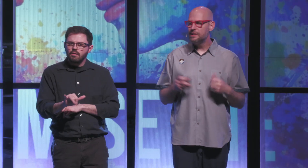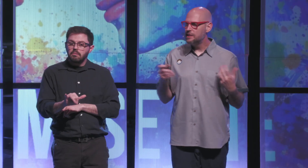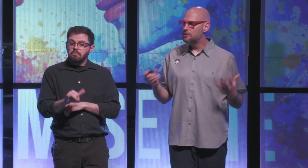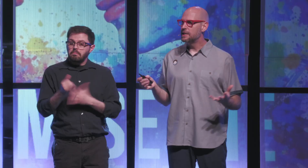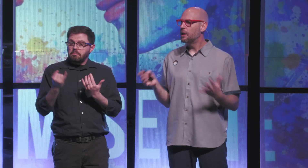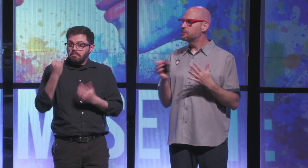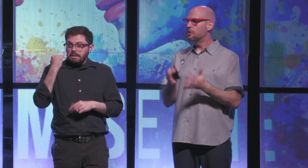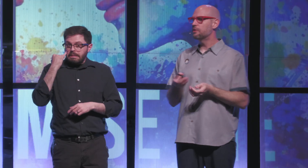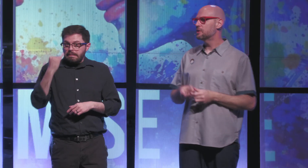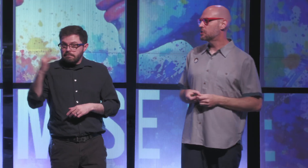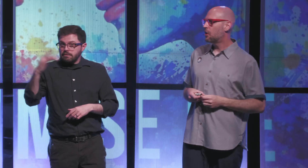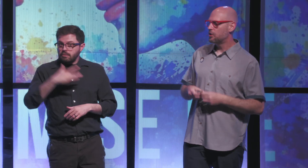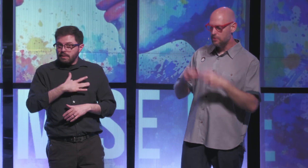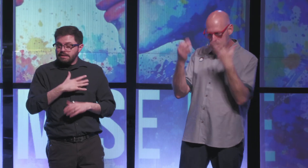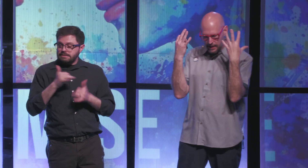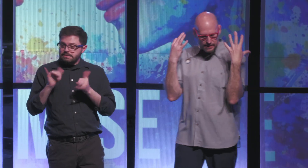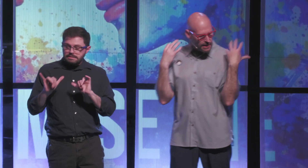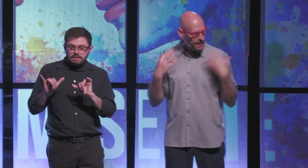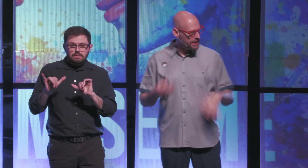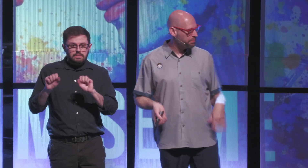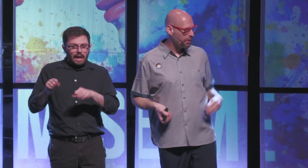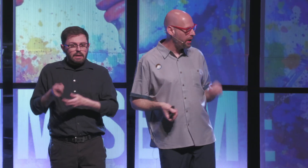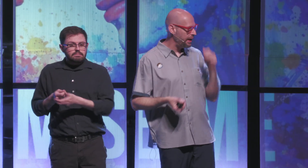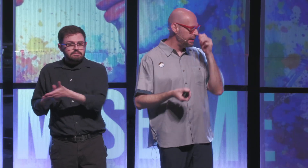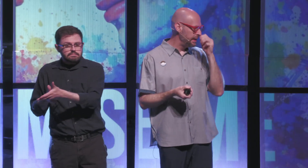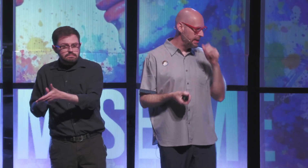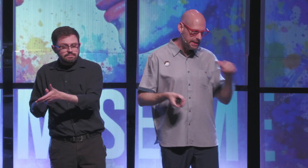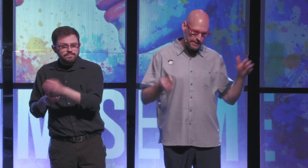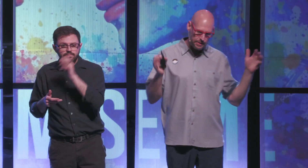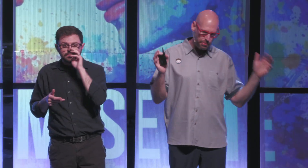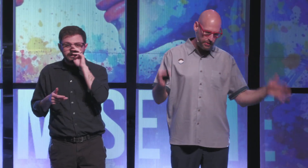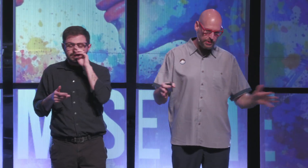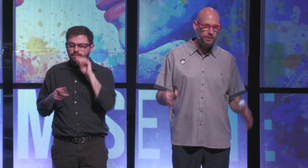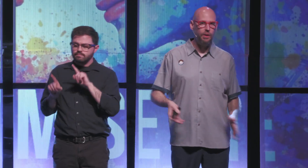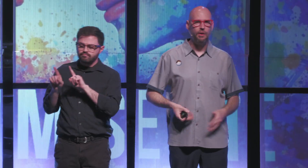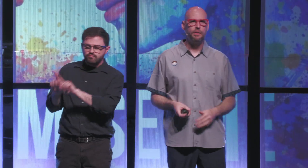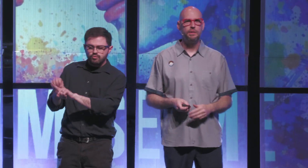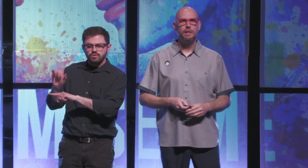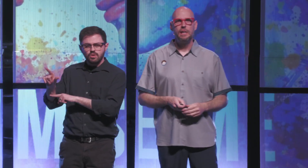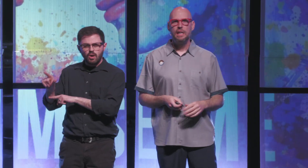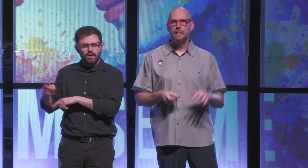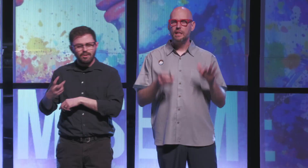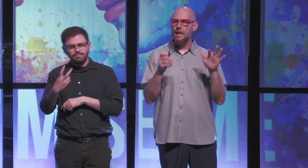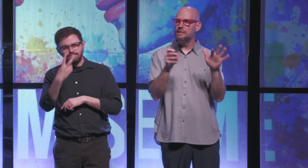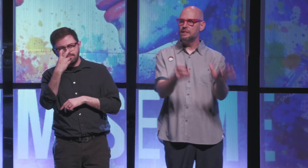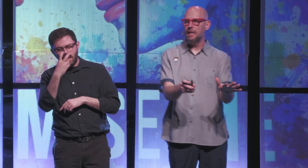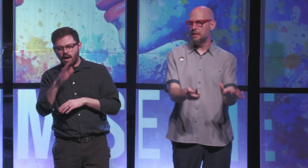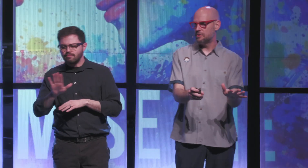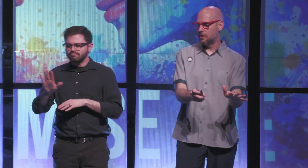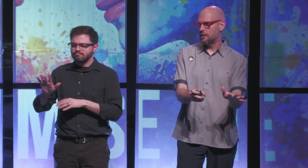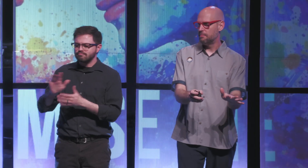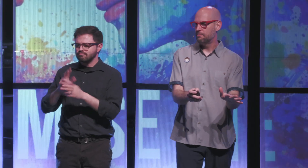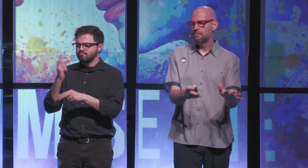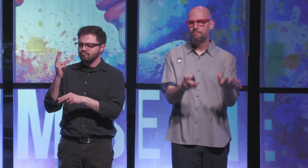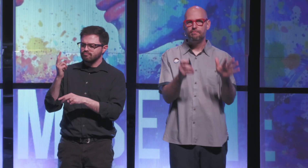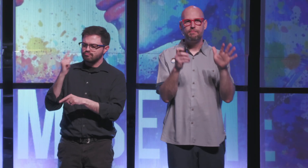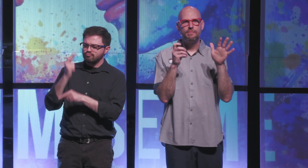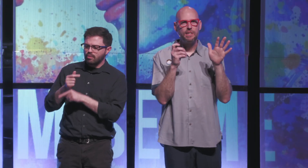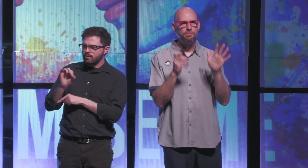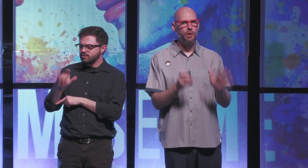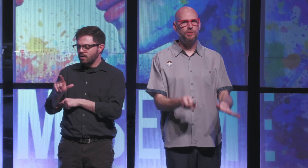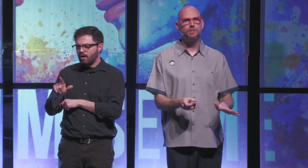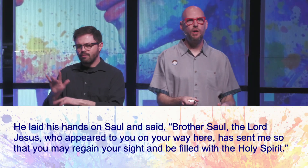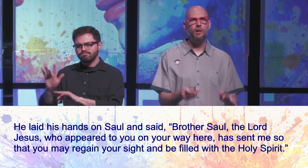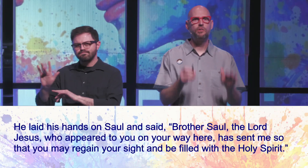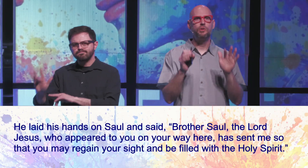And what does he do? He comes over to Saul, who can't see, he's blind. He says, "Brother Saul." He lays his hands on him. He